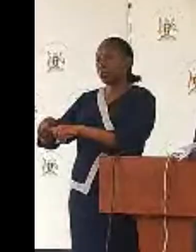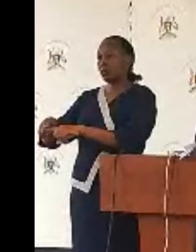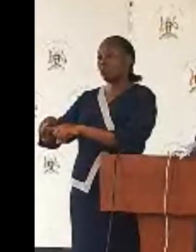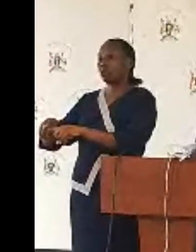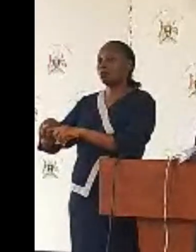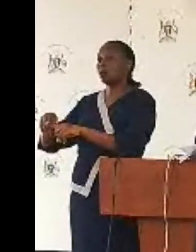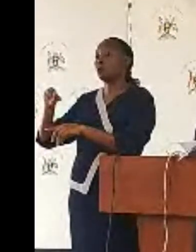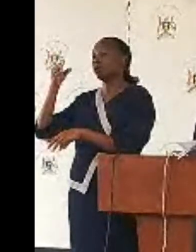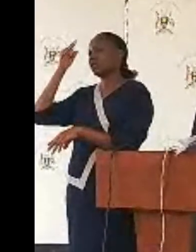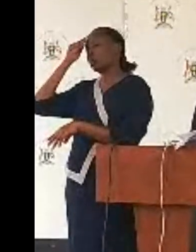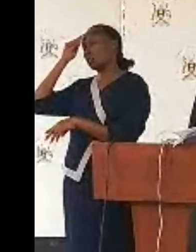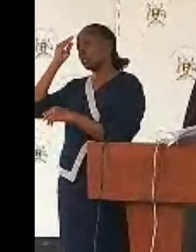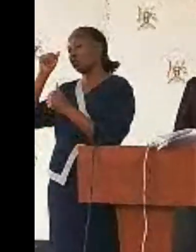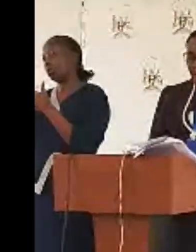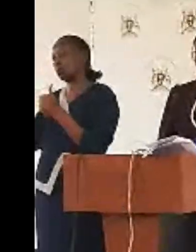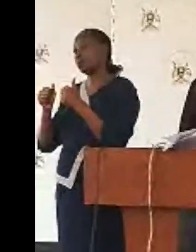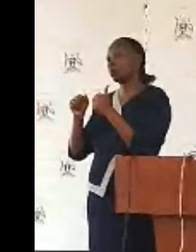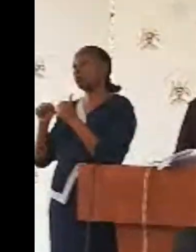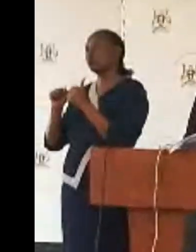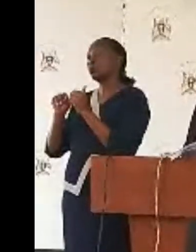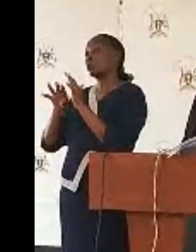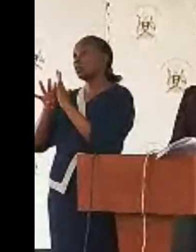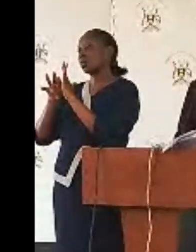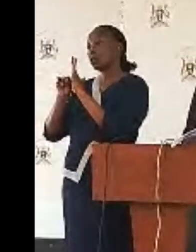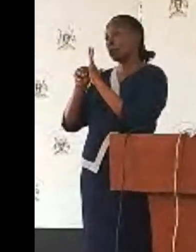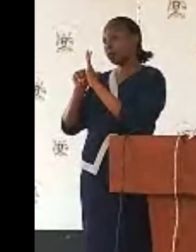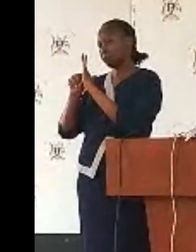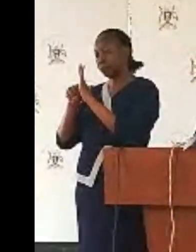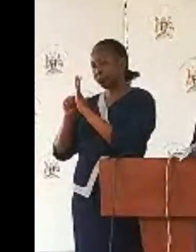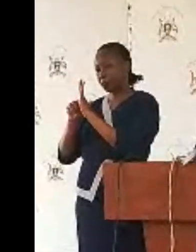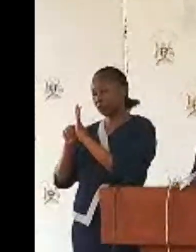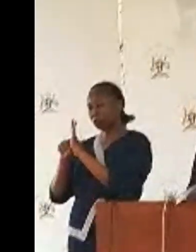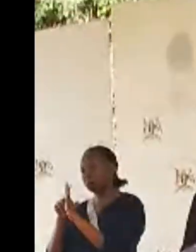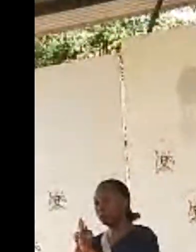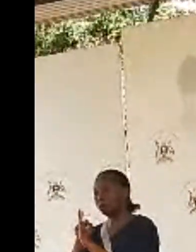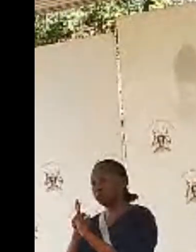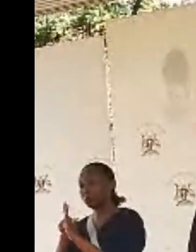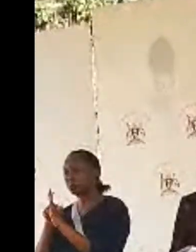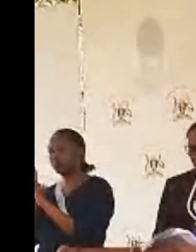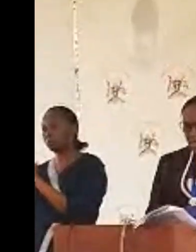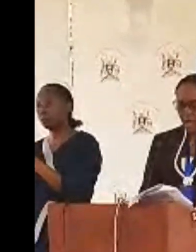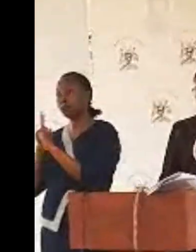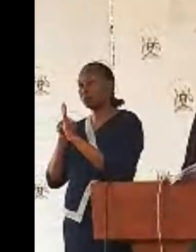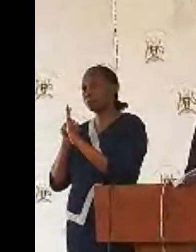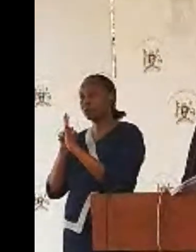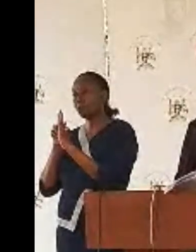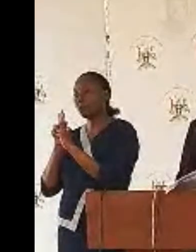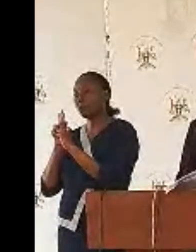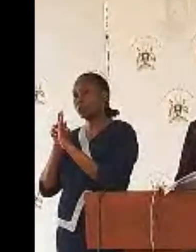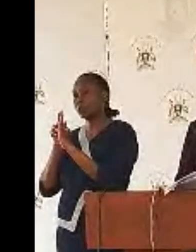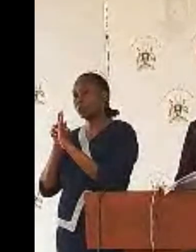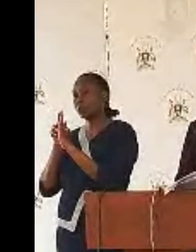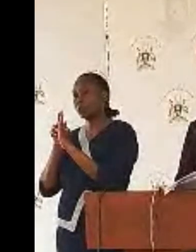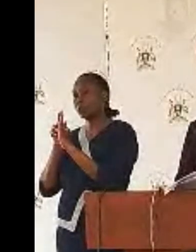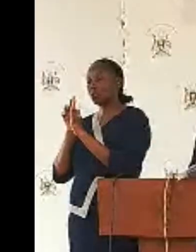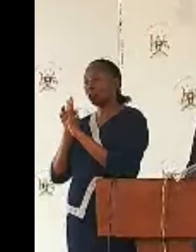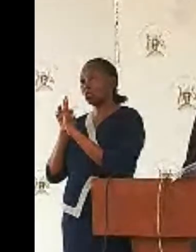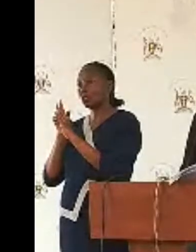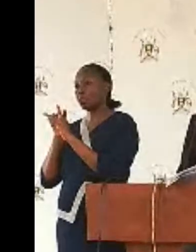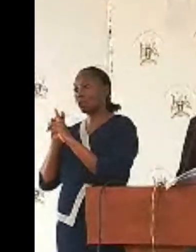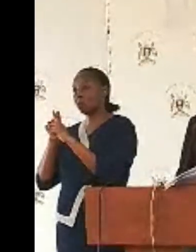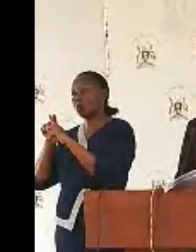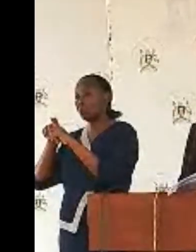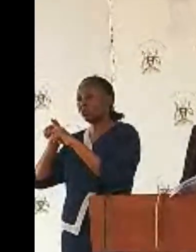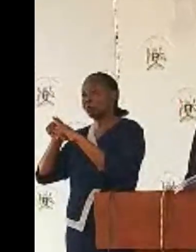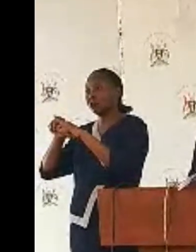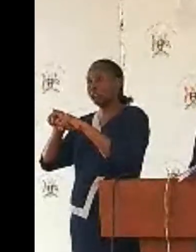basoma. Curriculum eyaabwe yesigamiziddwa ku kugeraageranya oba